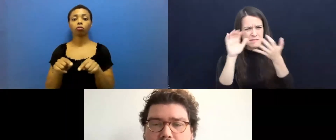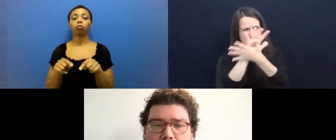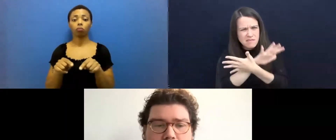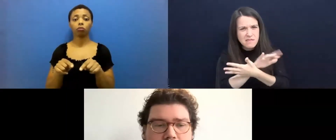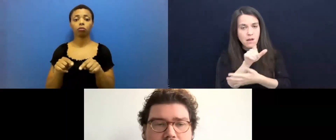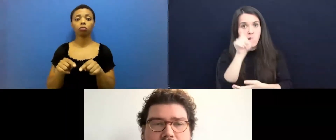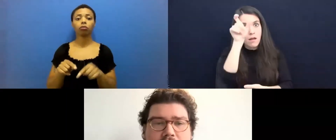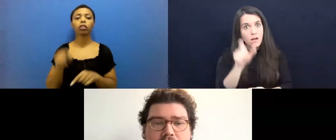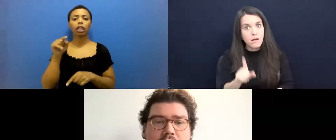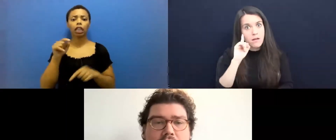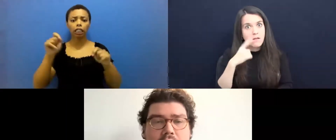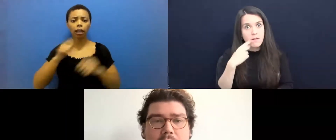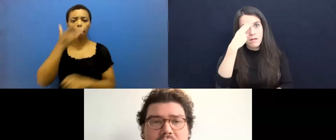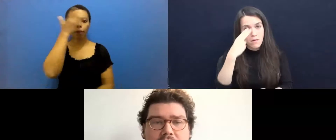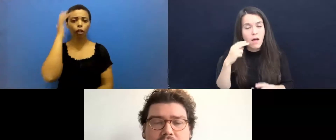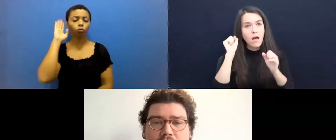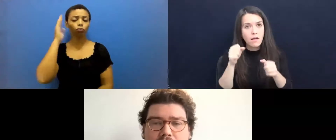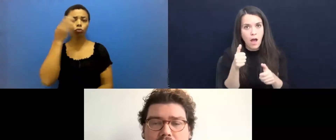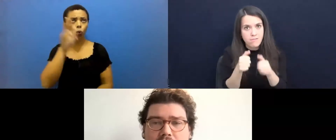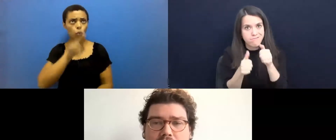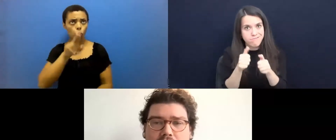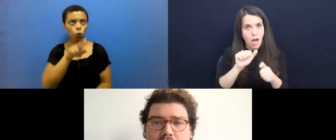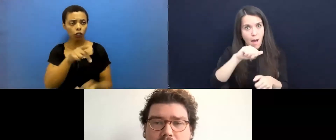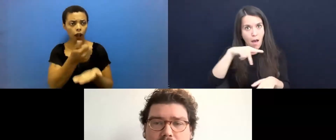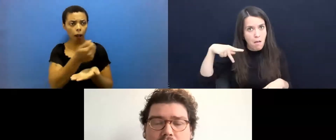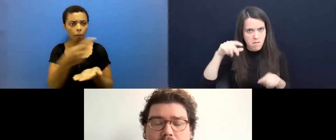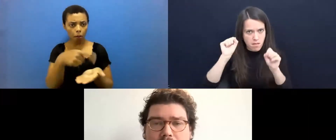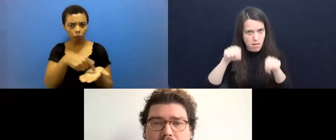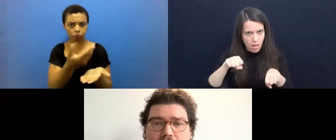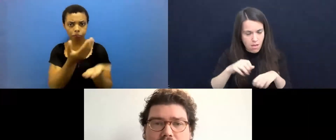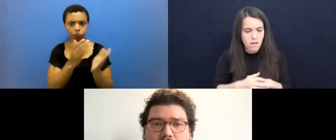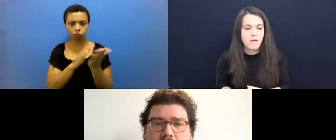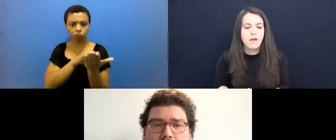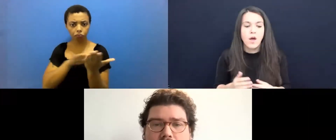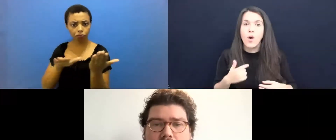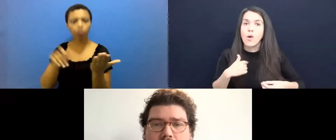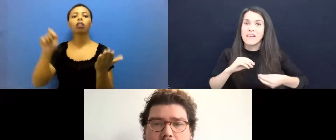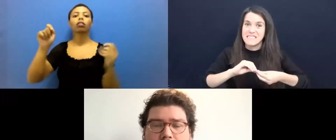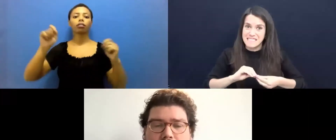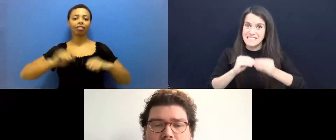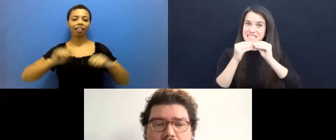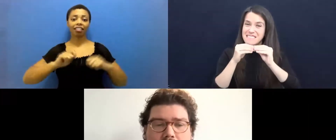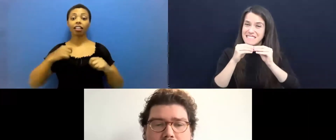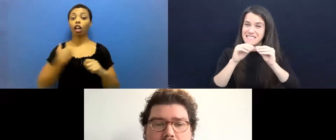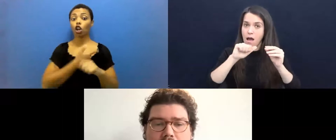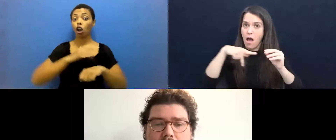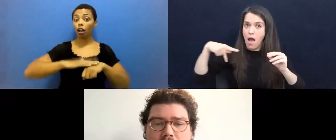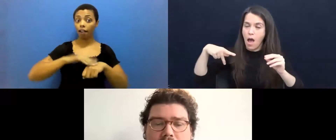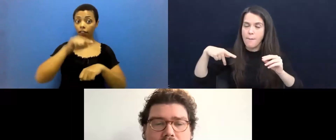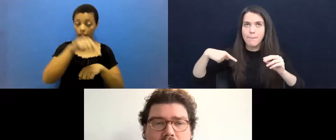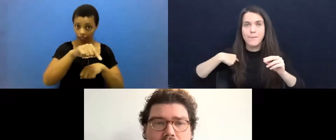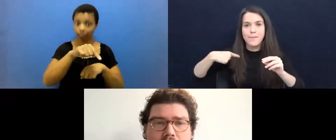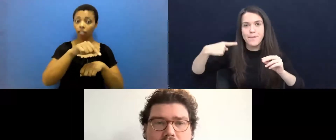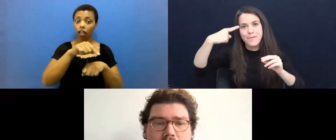app user interface? Yes, we designed this mobile application thinking about all